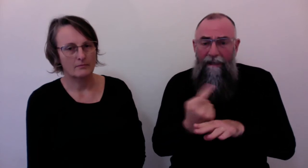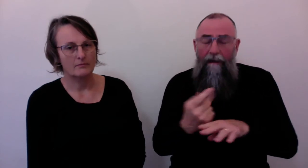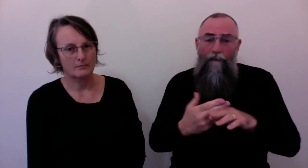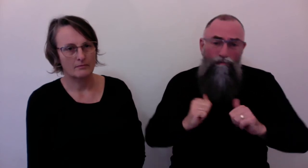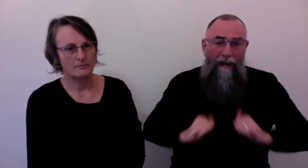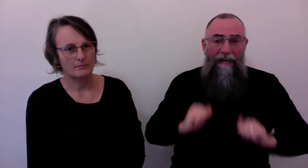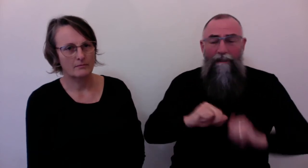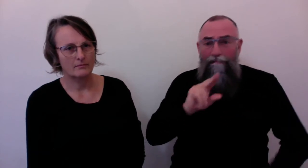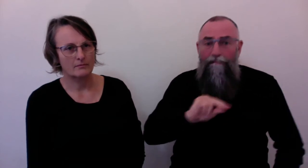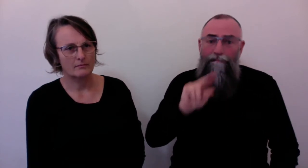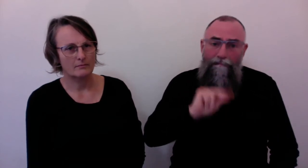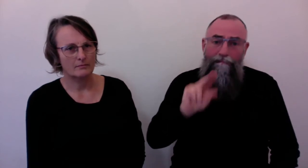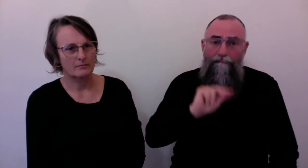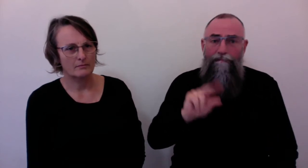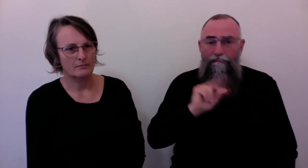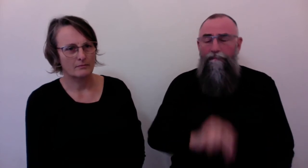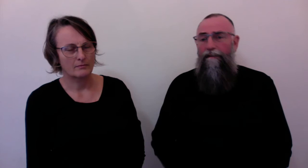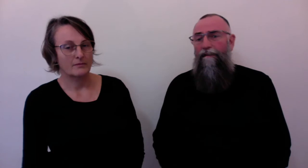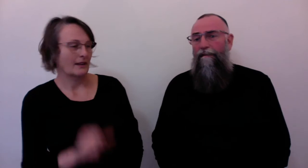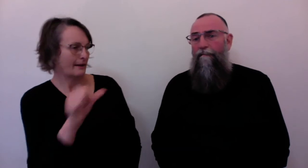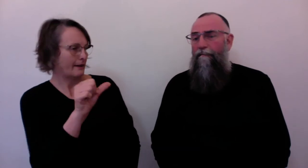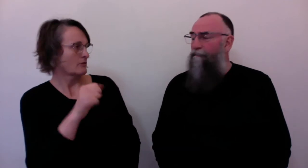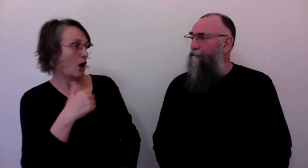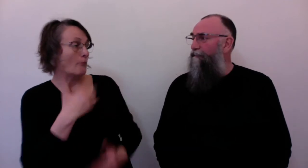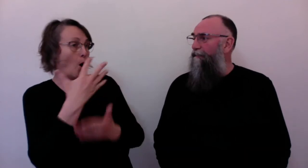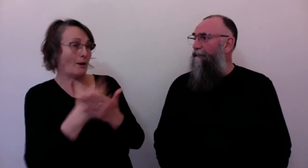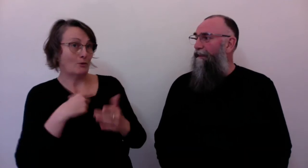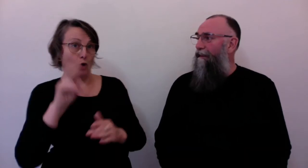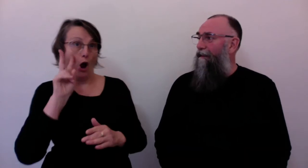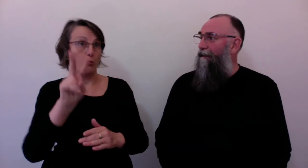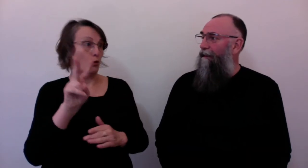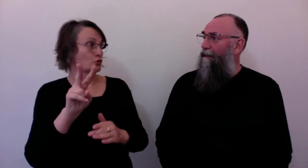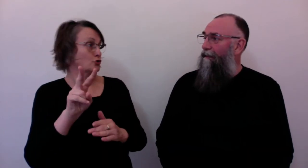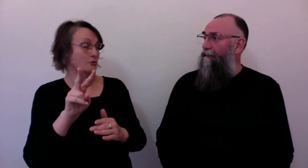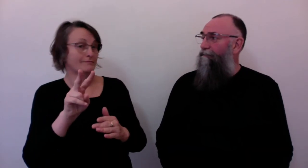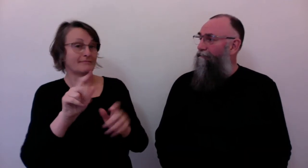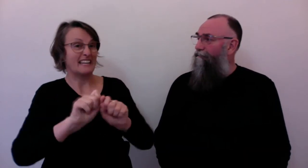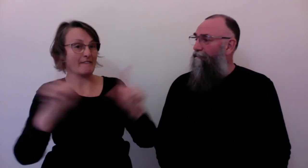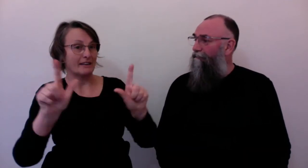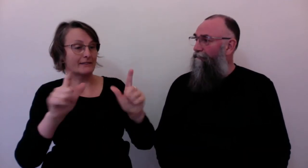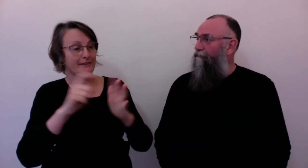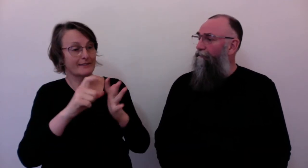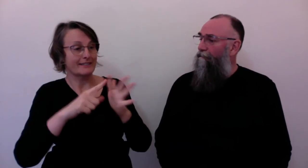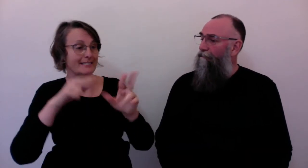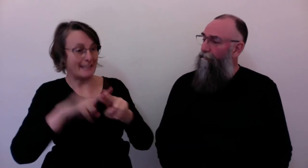Because and I'm only going off Deaf U, which is a Netflix series about a deaf